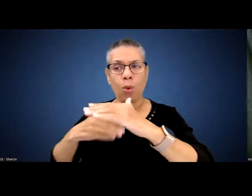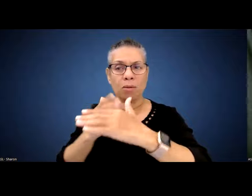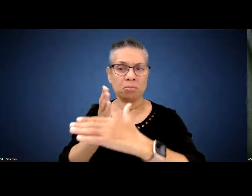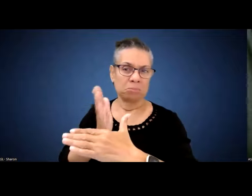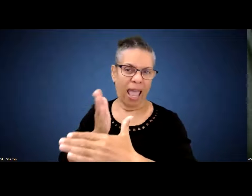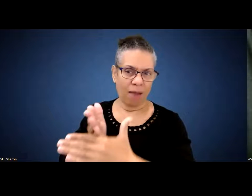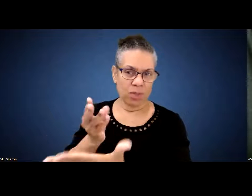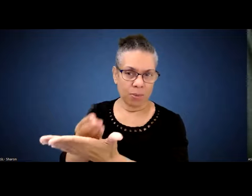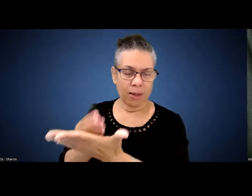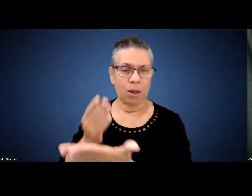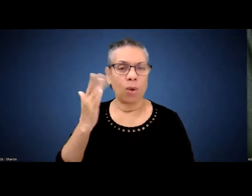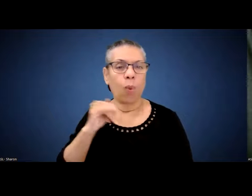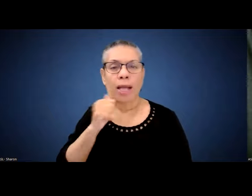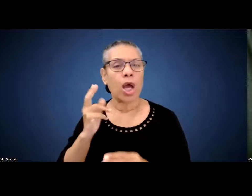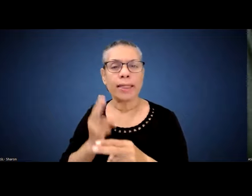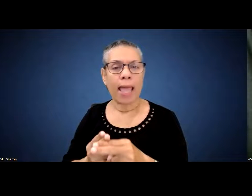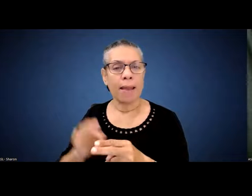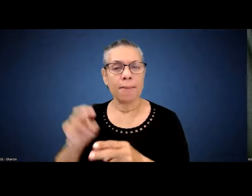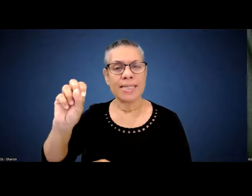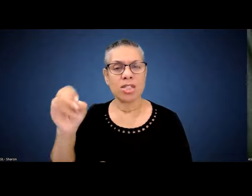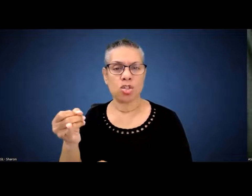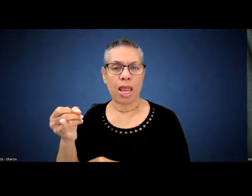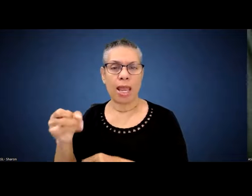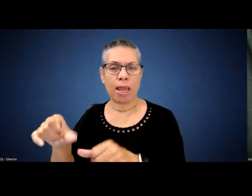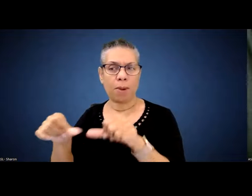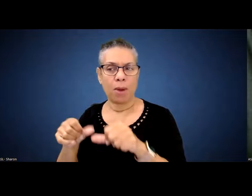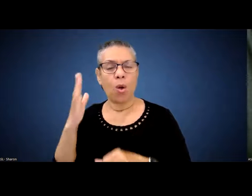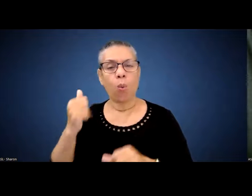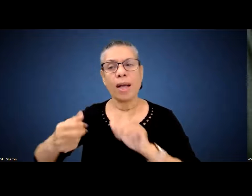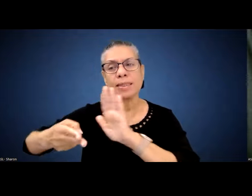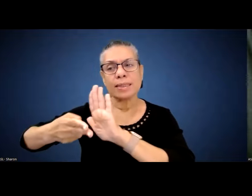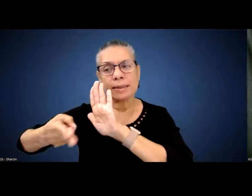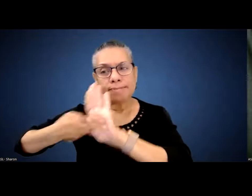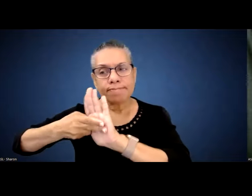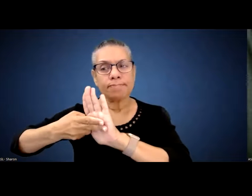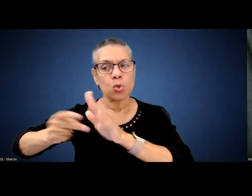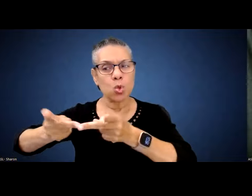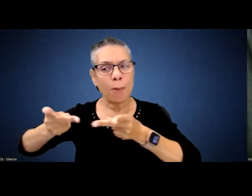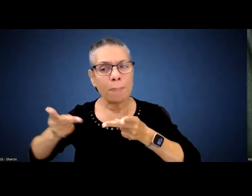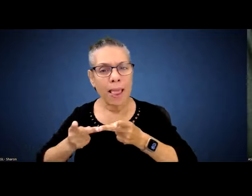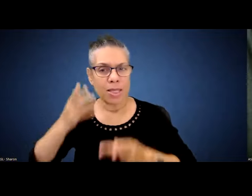be considered an EJ population? Why must it be tied to place?